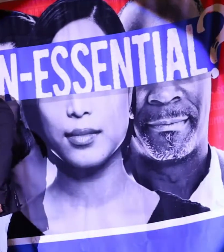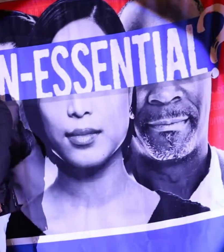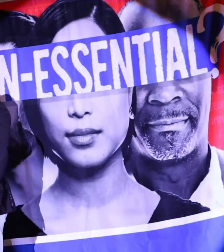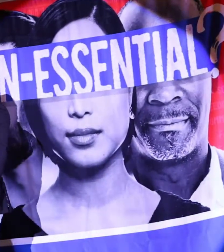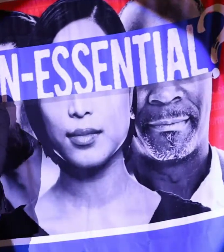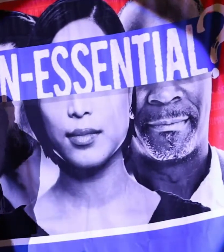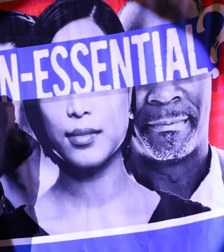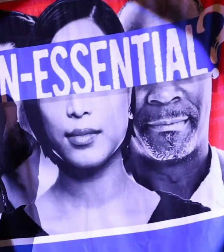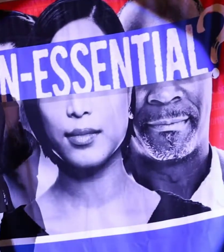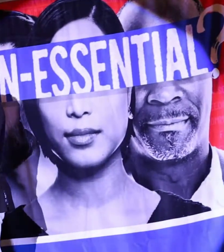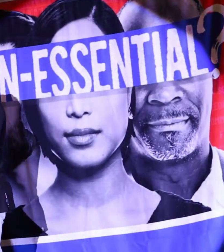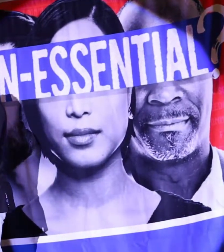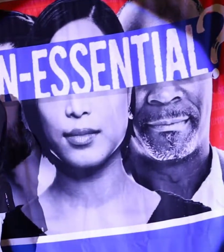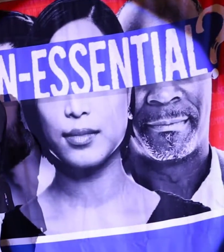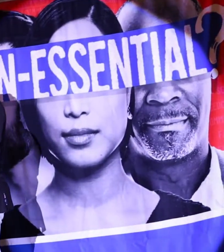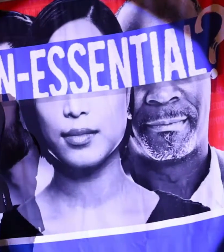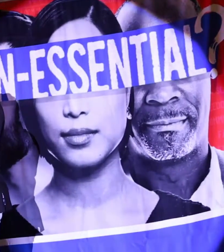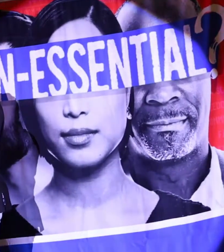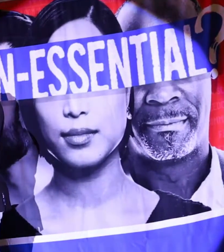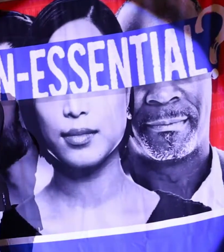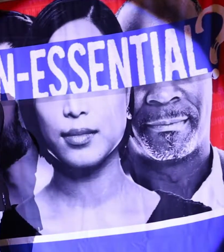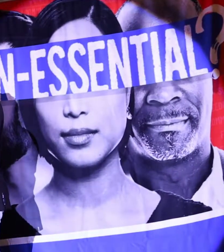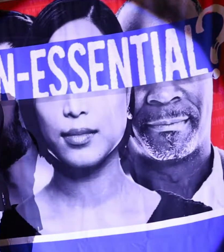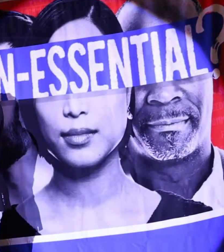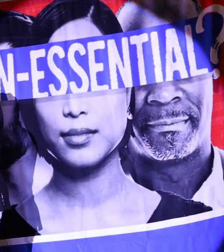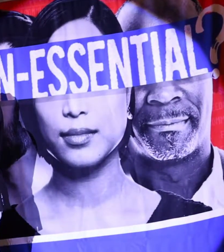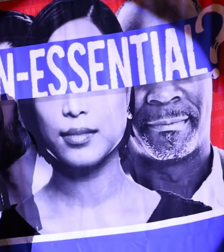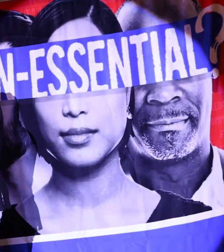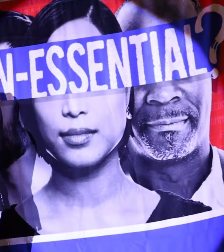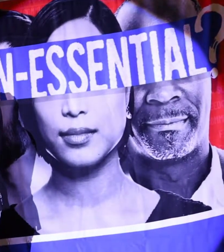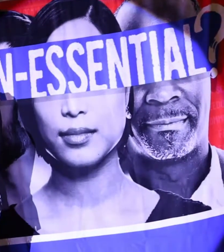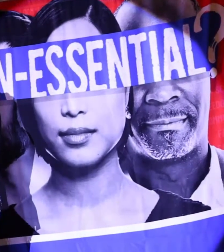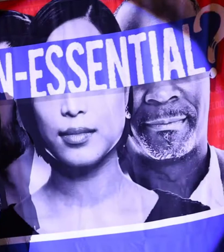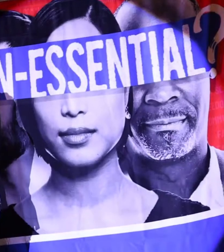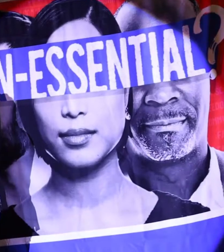Go ahead and be seated, guys. We appreciate you so much.